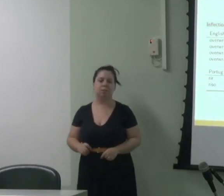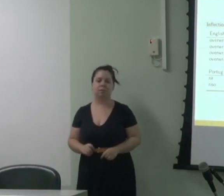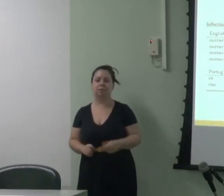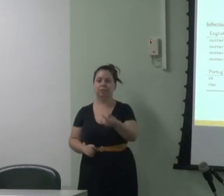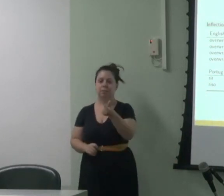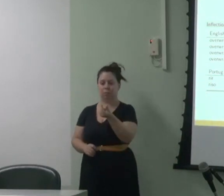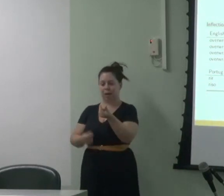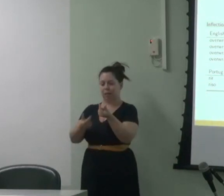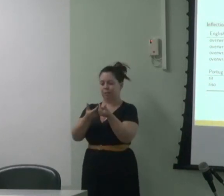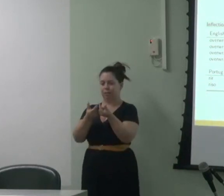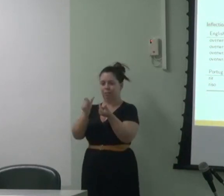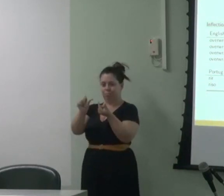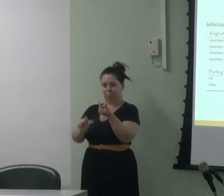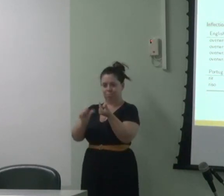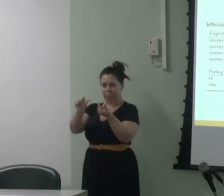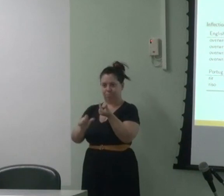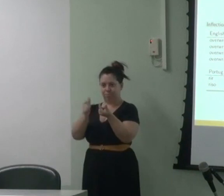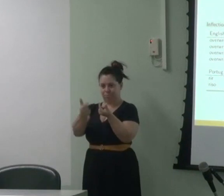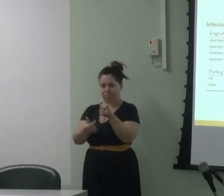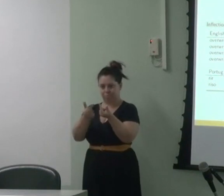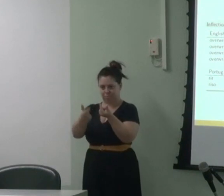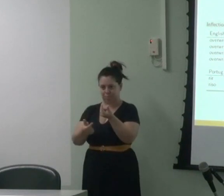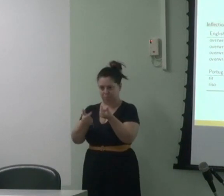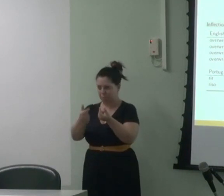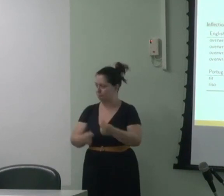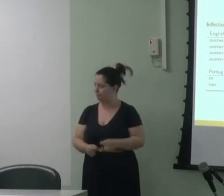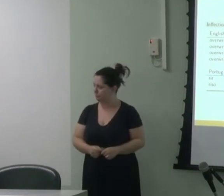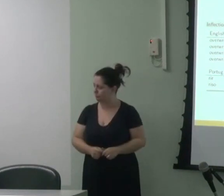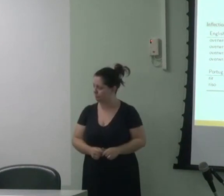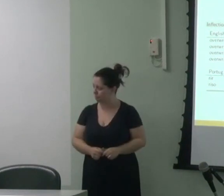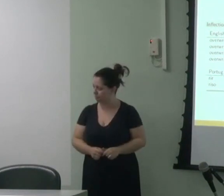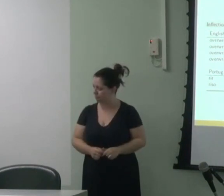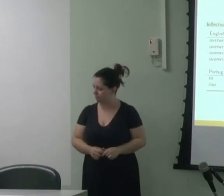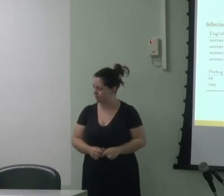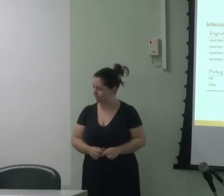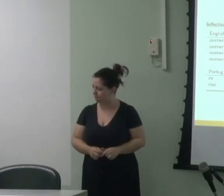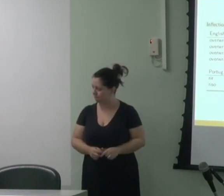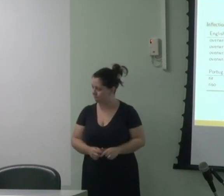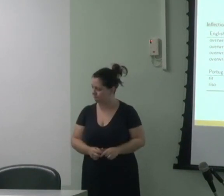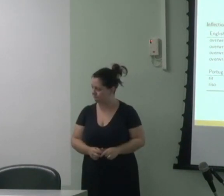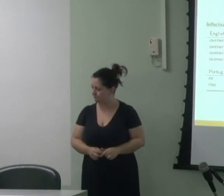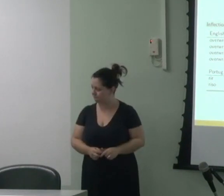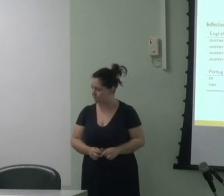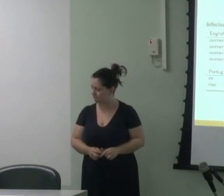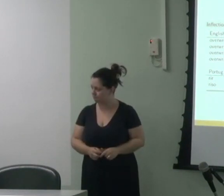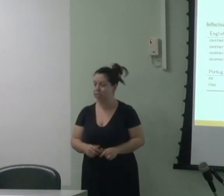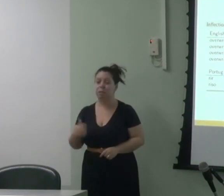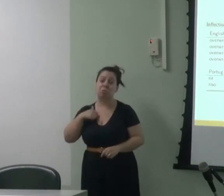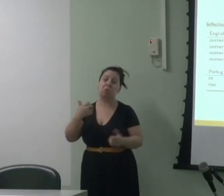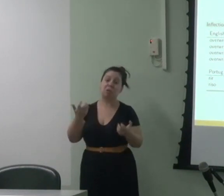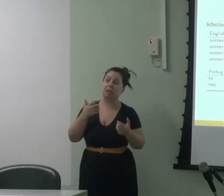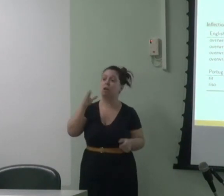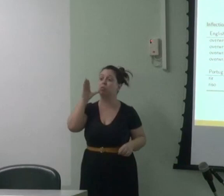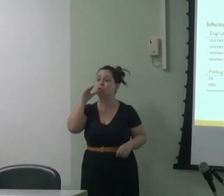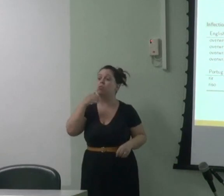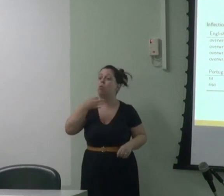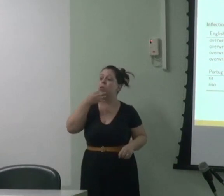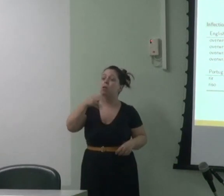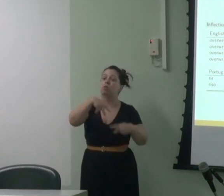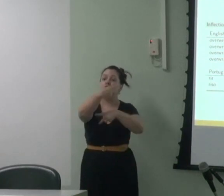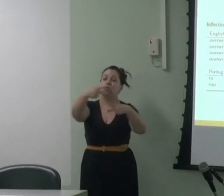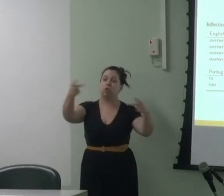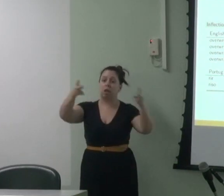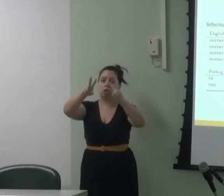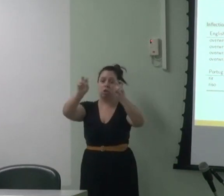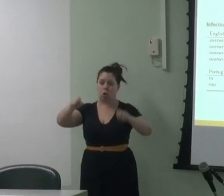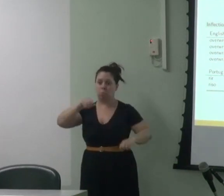inflectional ending. You can disagree with this. I really be happy to hear your opinion in the discussion. This